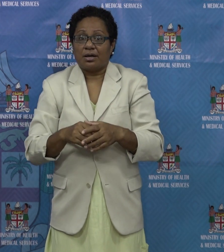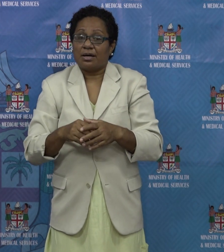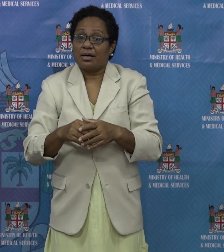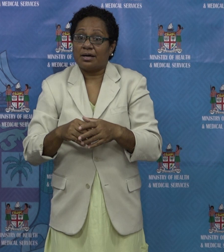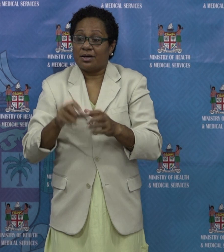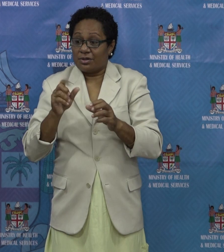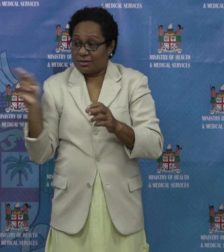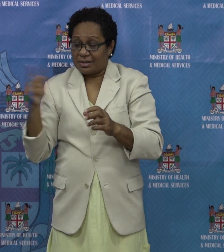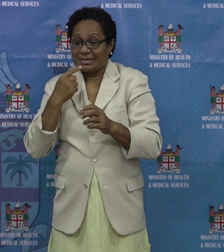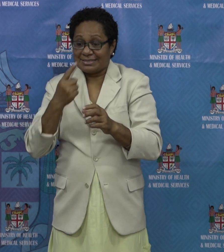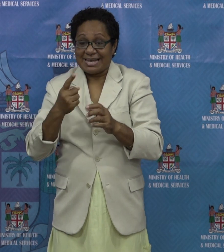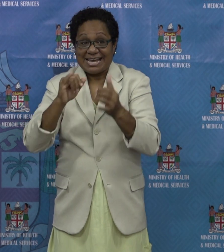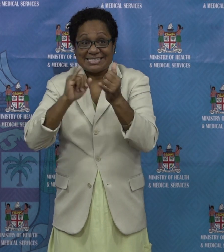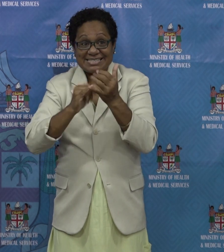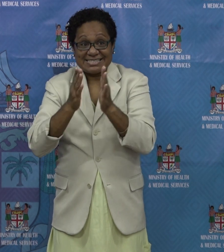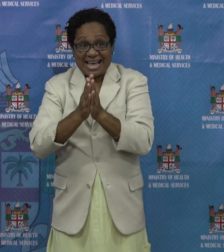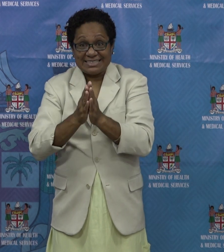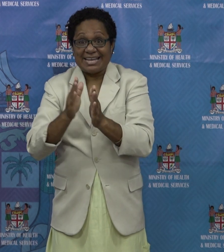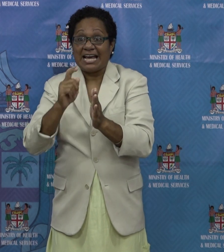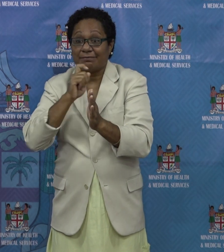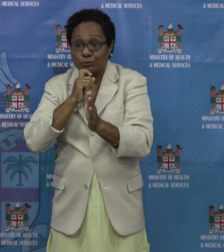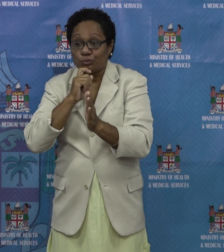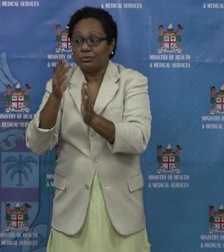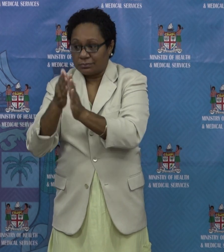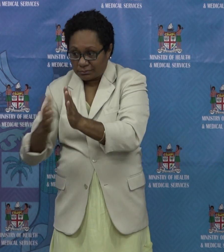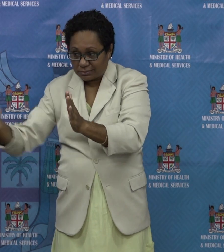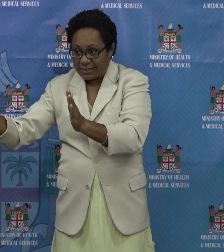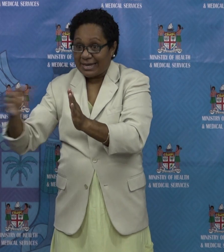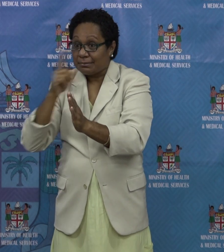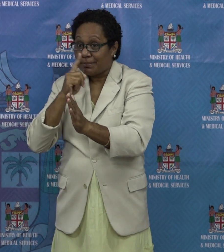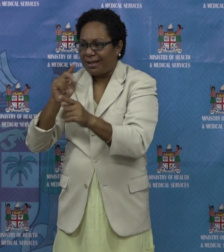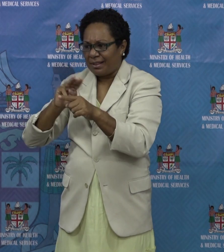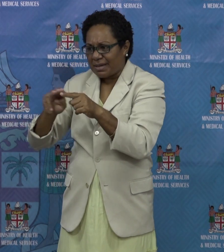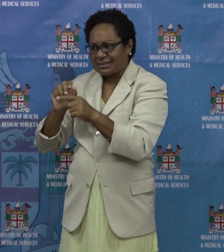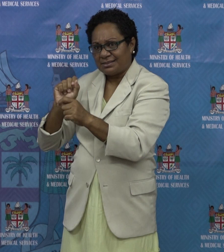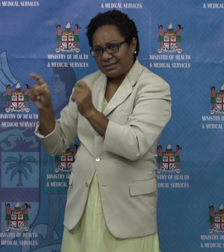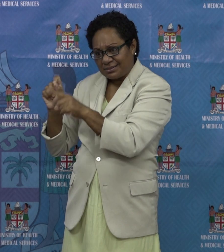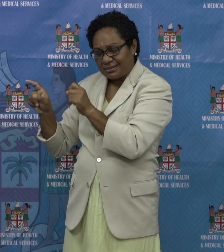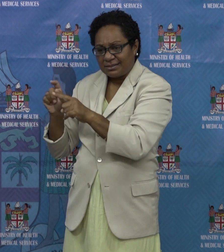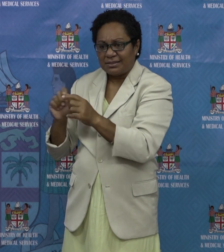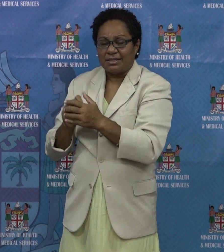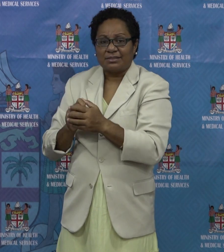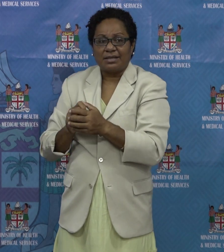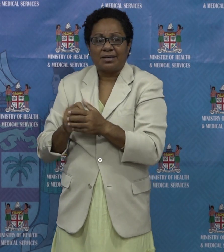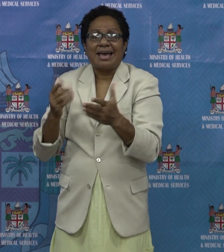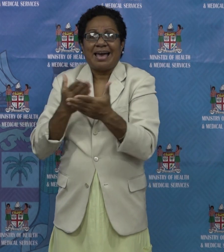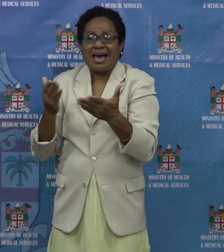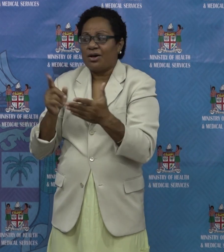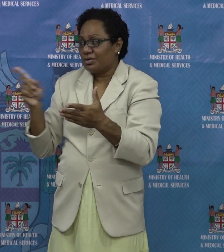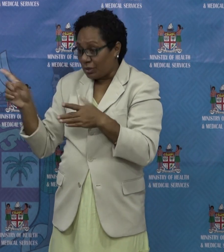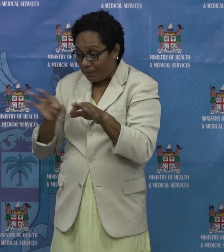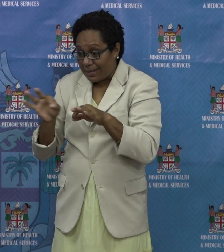onwards, and for people that will be calling in and texting in their details, how are you planning to ensure that people will not abuse